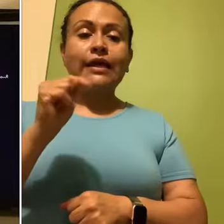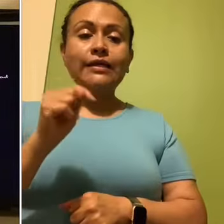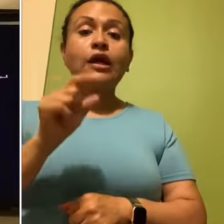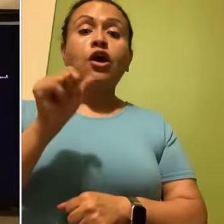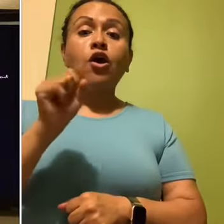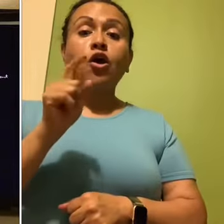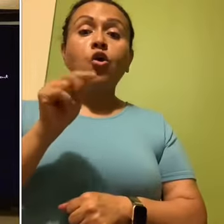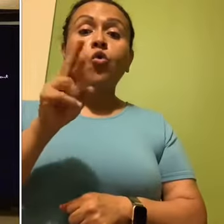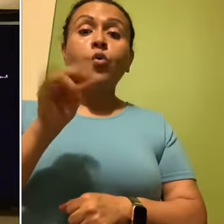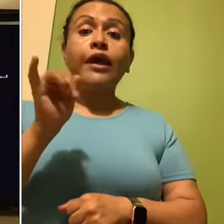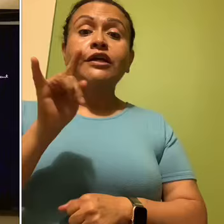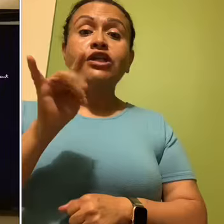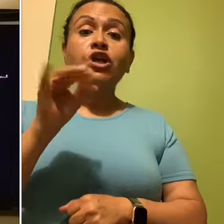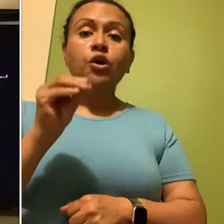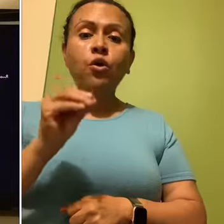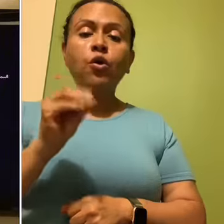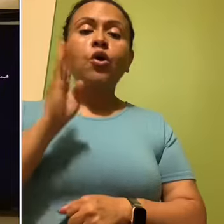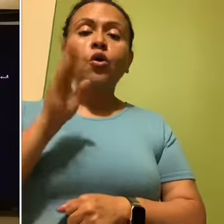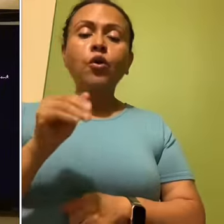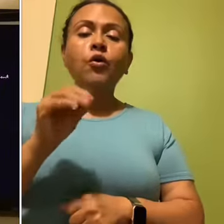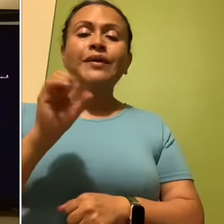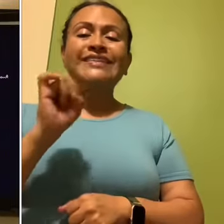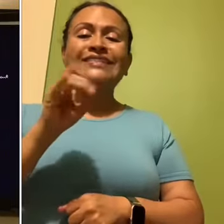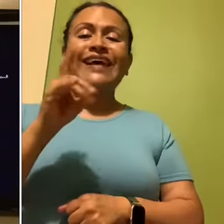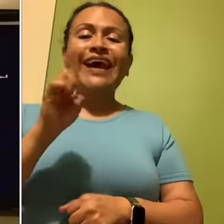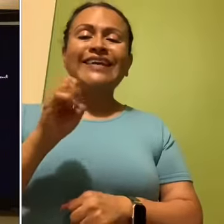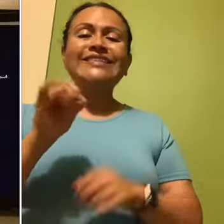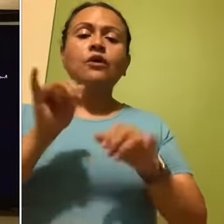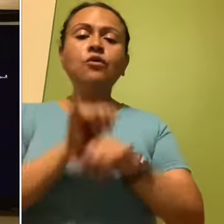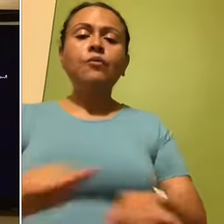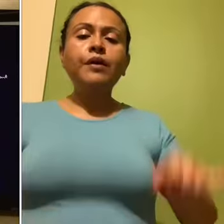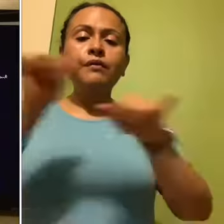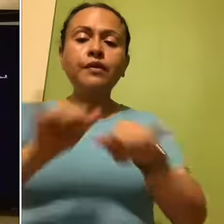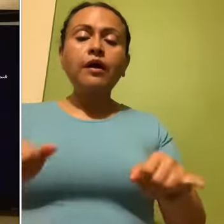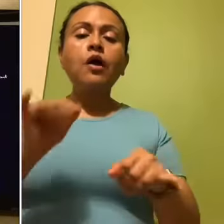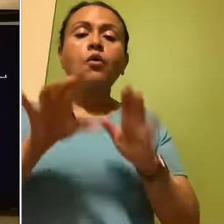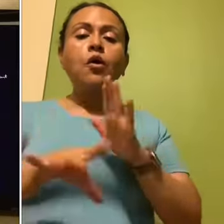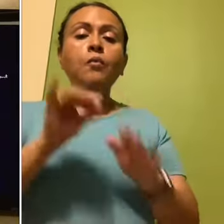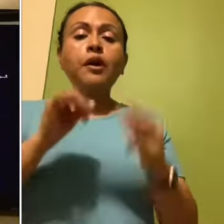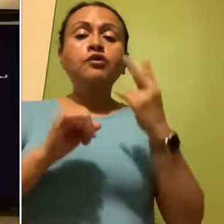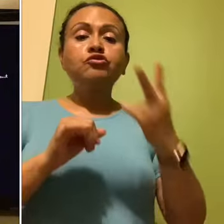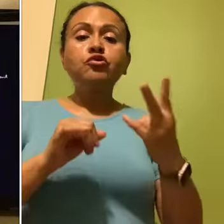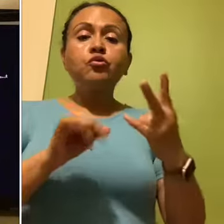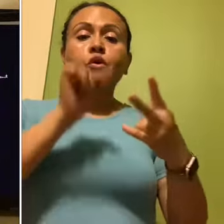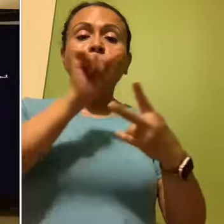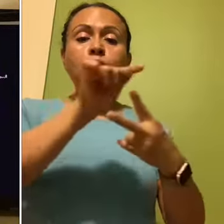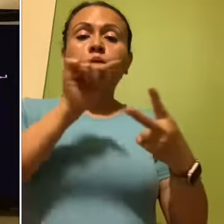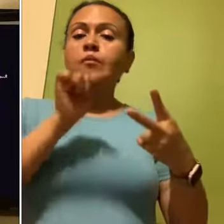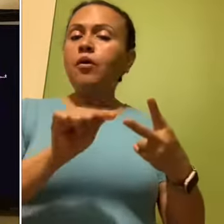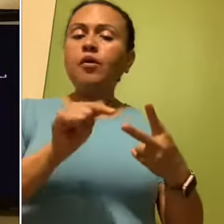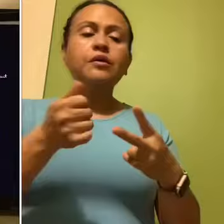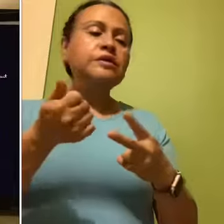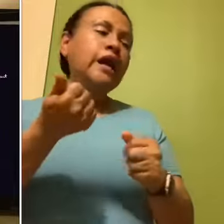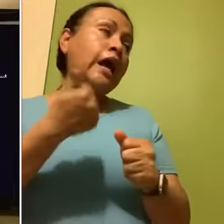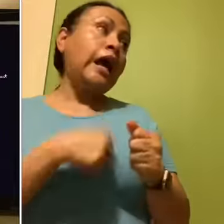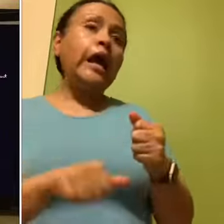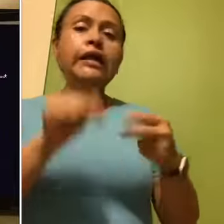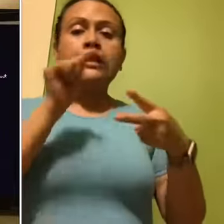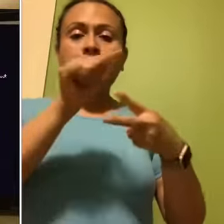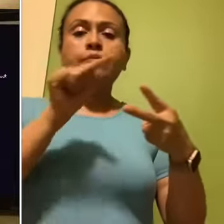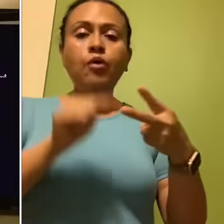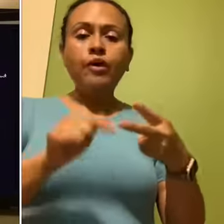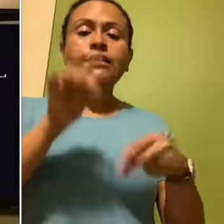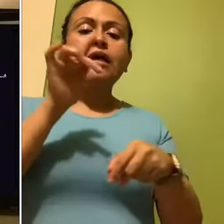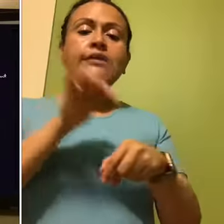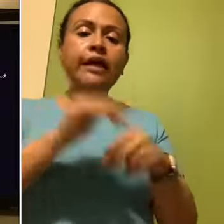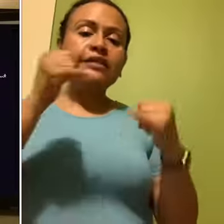are similar, then the ratio between corresponding sides is always going to be the same. We've picked 2 arbitrary sets of points. Then this would be true really for